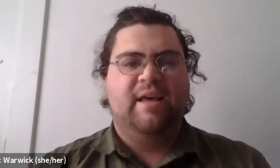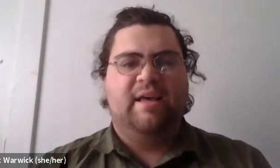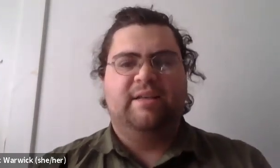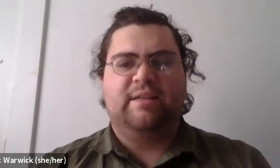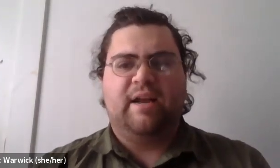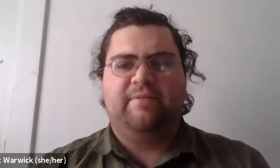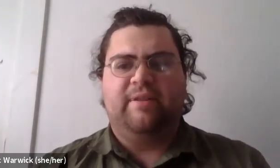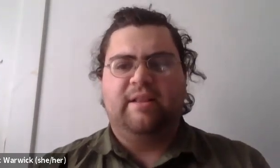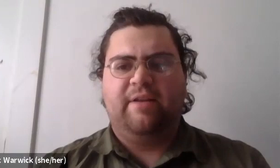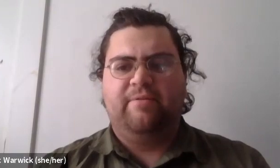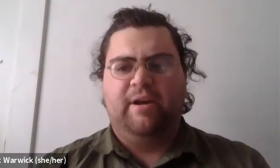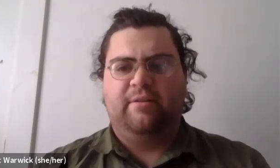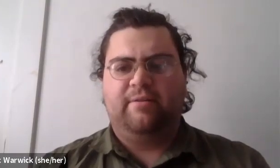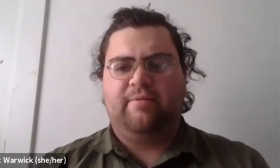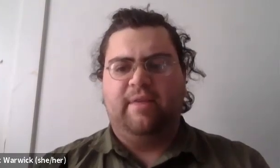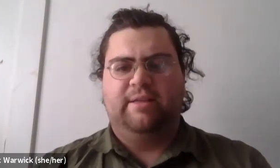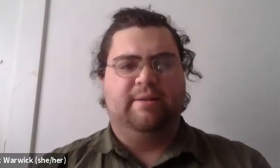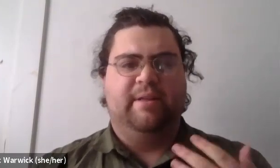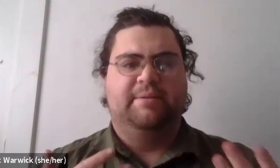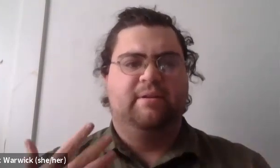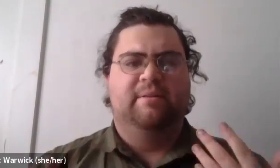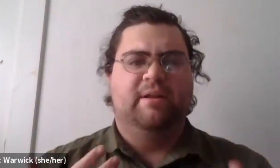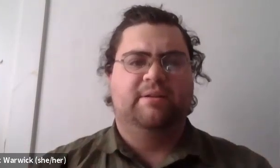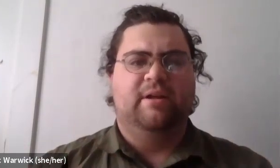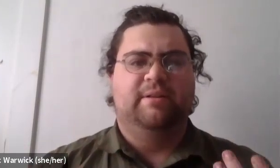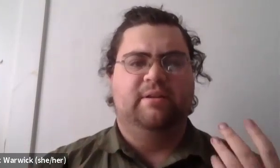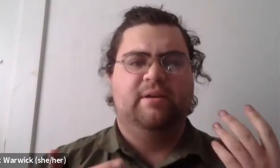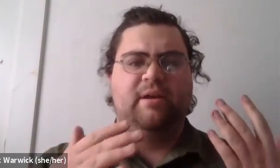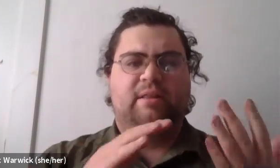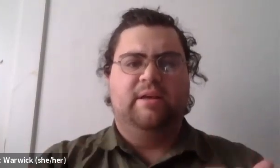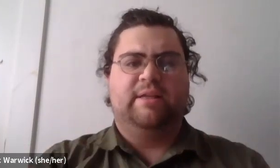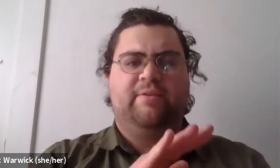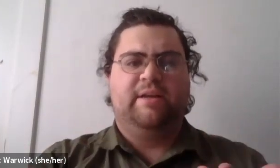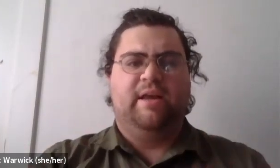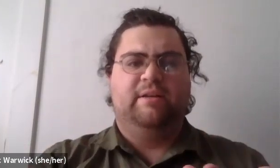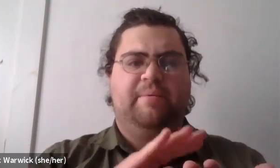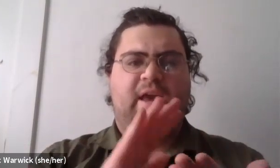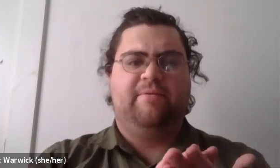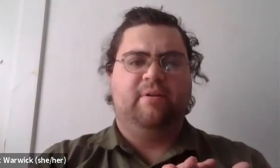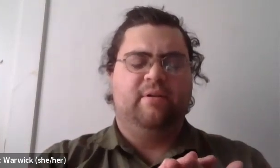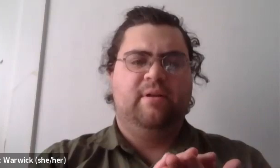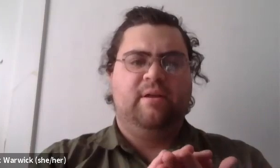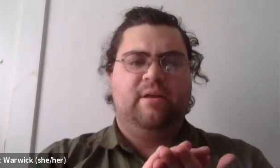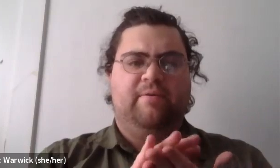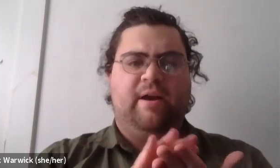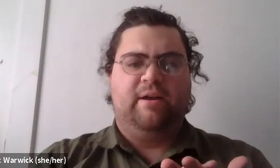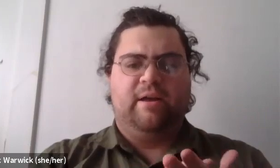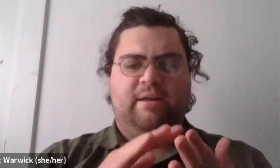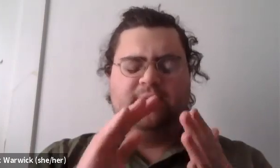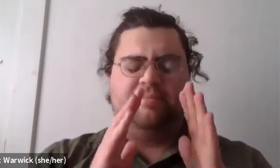and just a lot of weird things sometimes. So in the middle school, I went to the self-contained behavioral